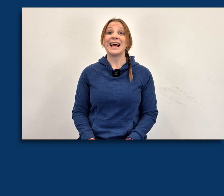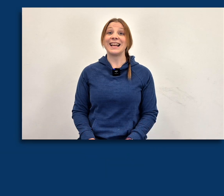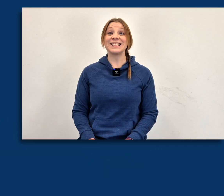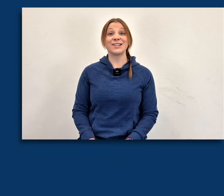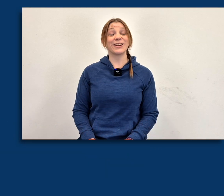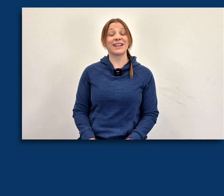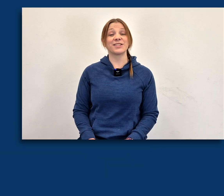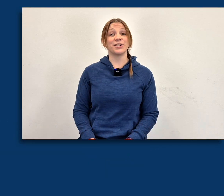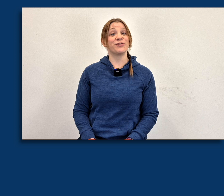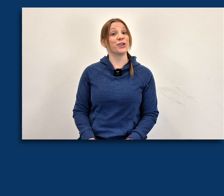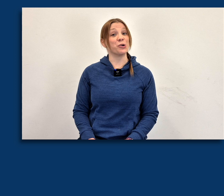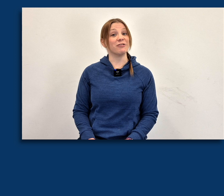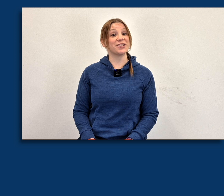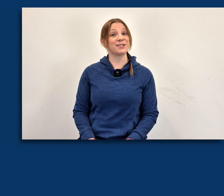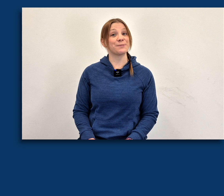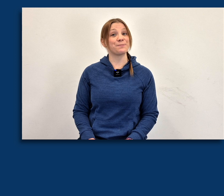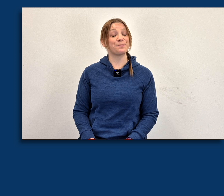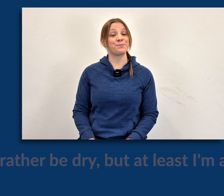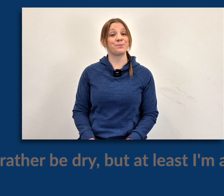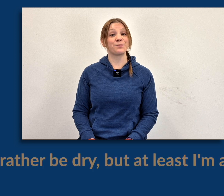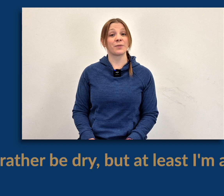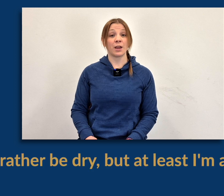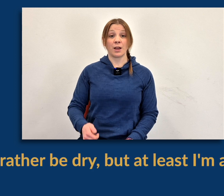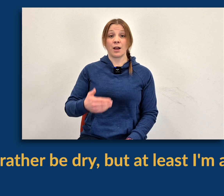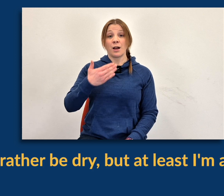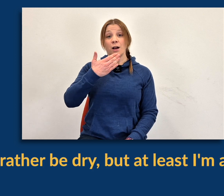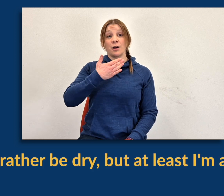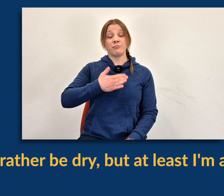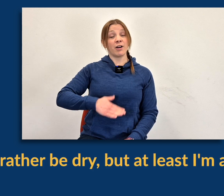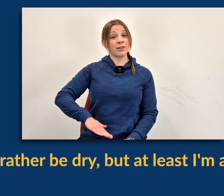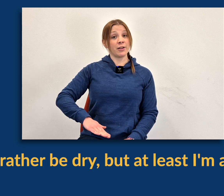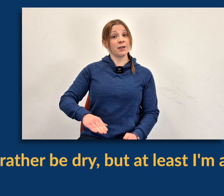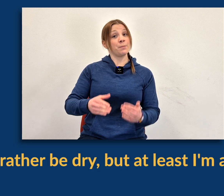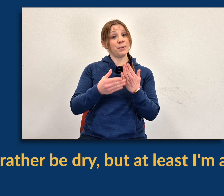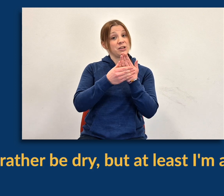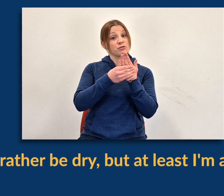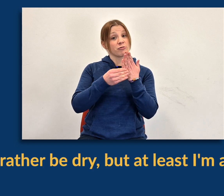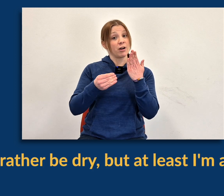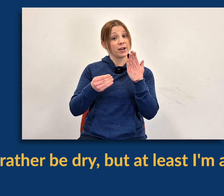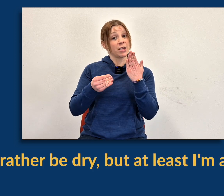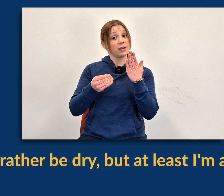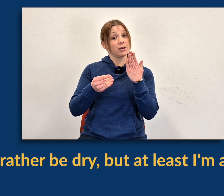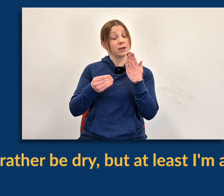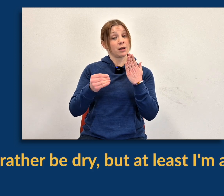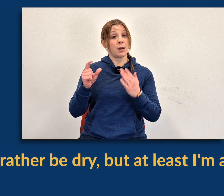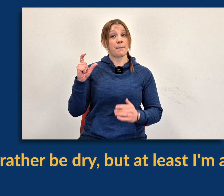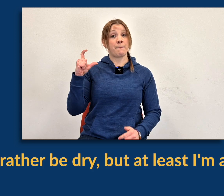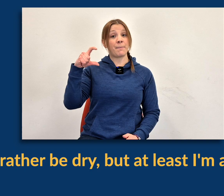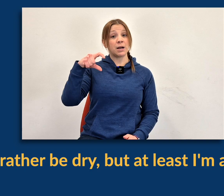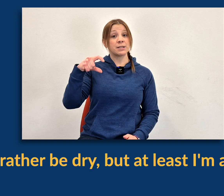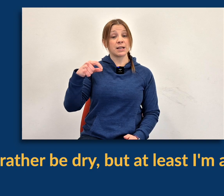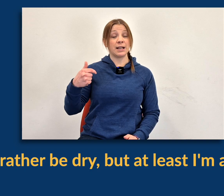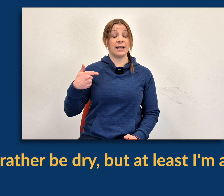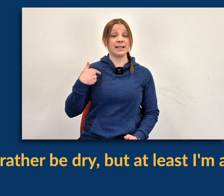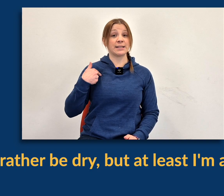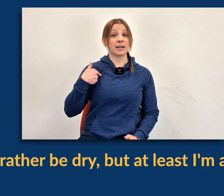Let's look at the signs for the chorus. I'd rather be dry, but at least